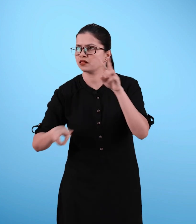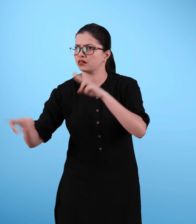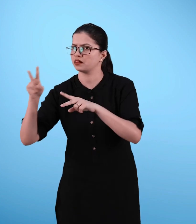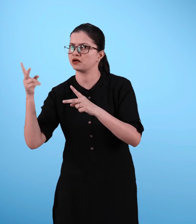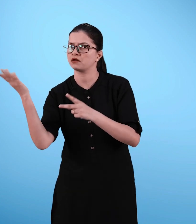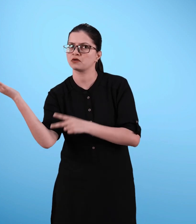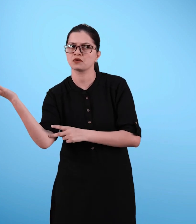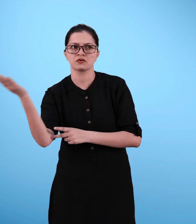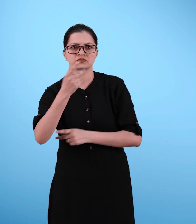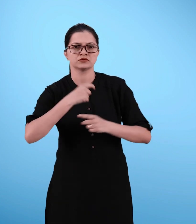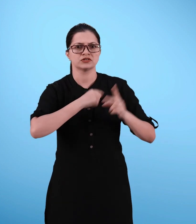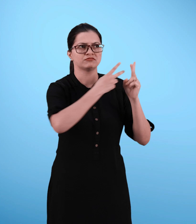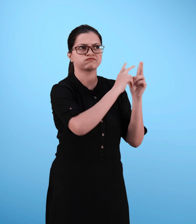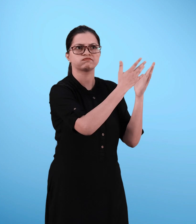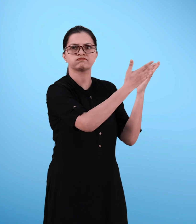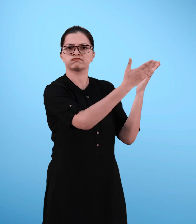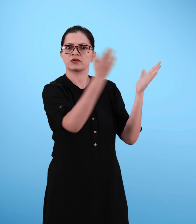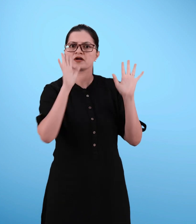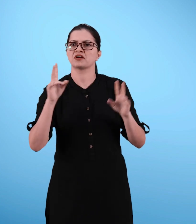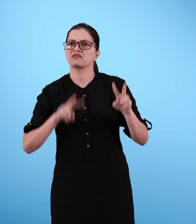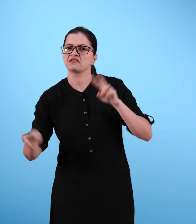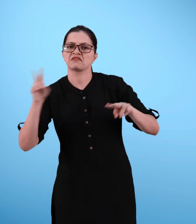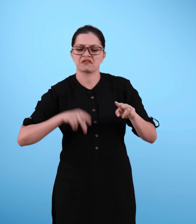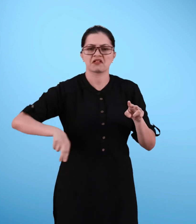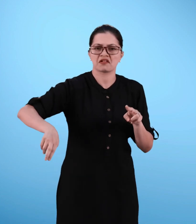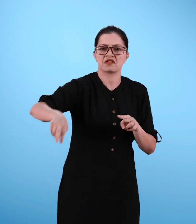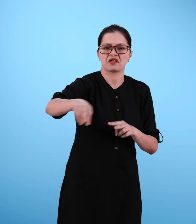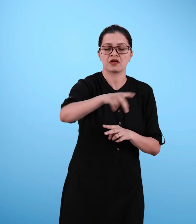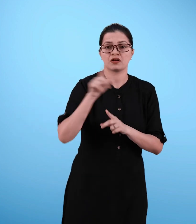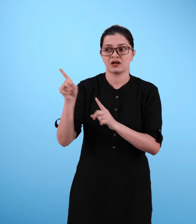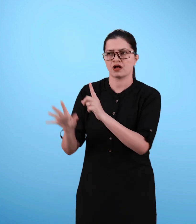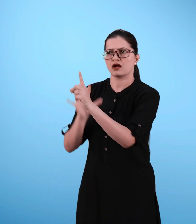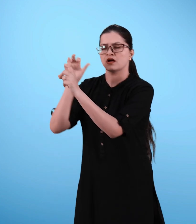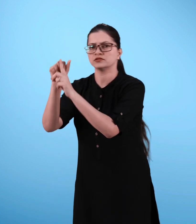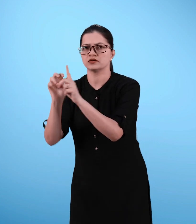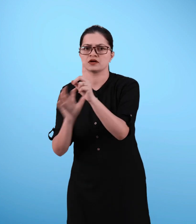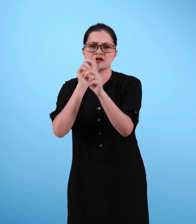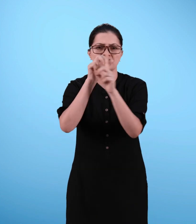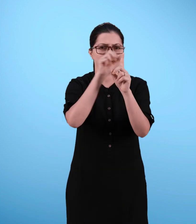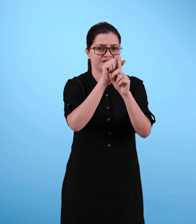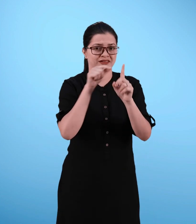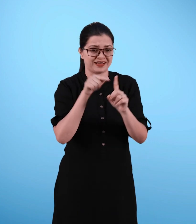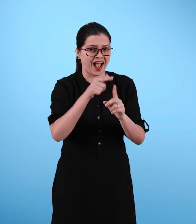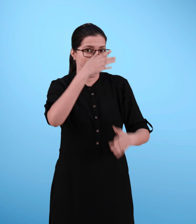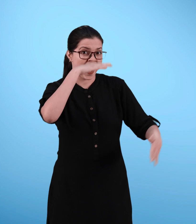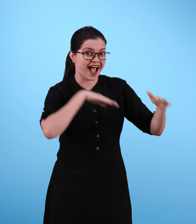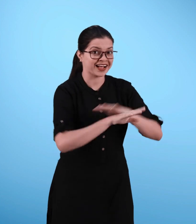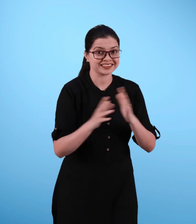began to surroundings. notice various They fabrics found in their that surroundings. bed sheets, blankets, Pause. They found that